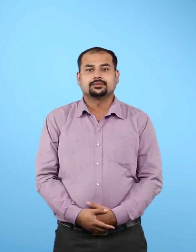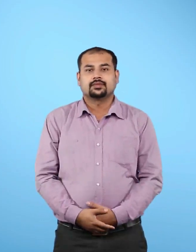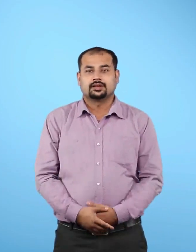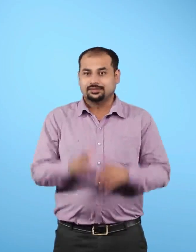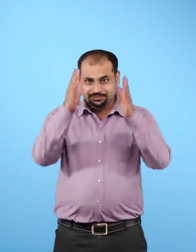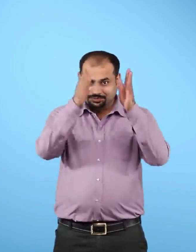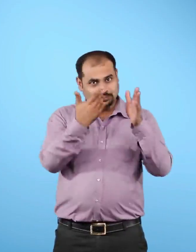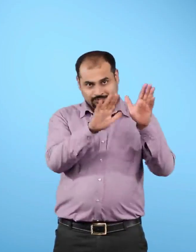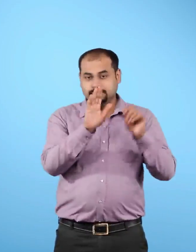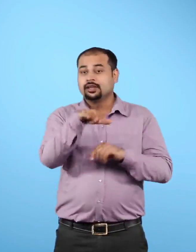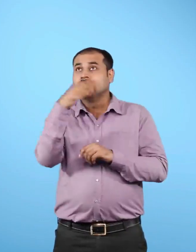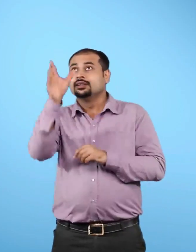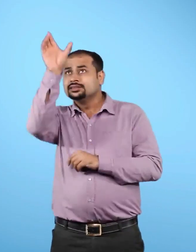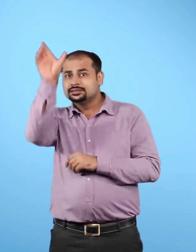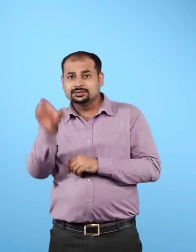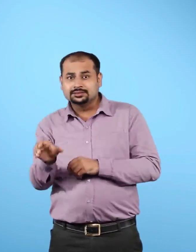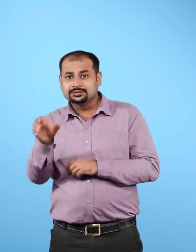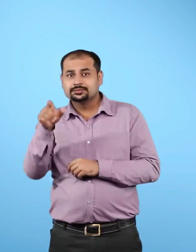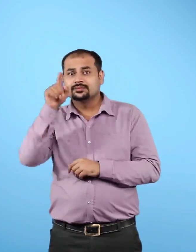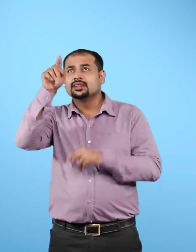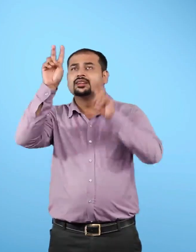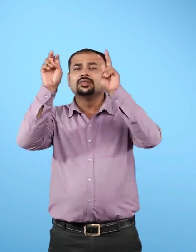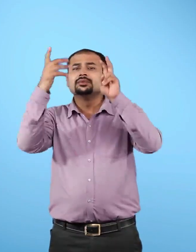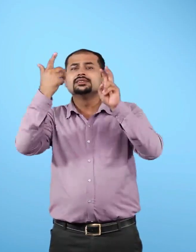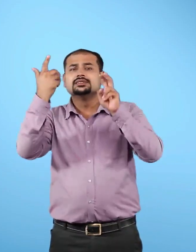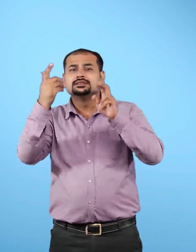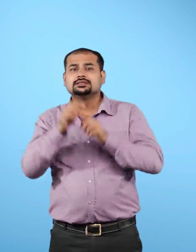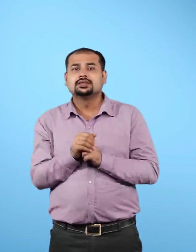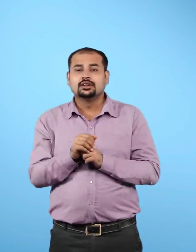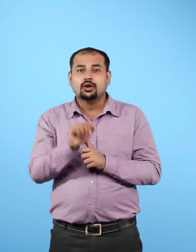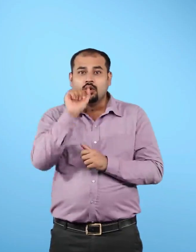Column 2 heading is Measure of your drawing.